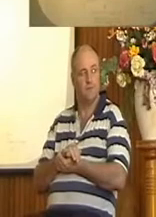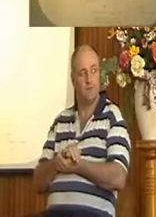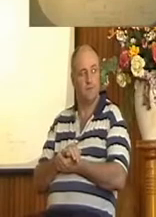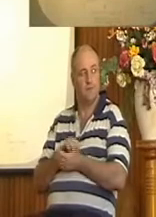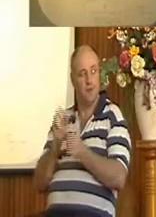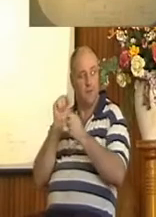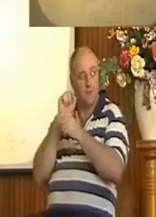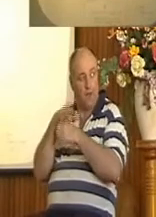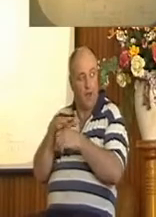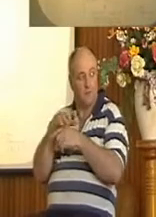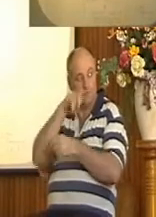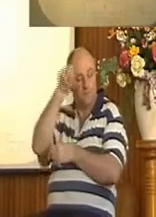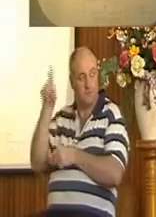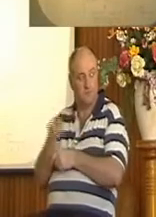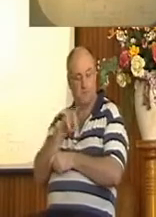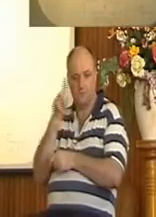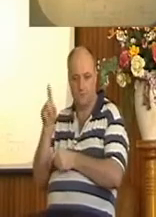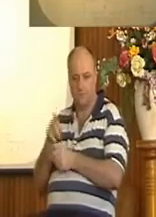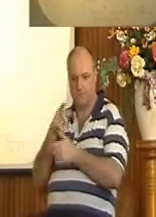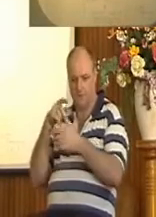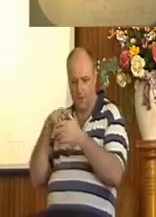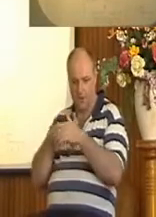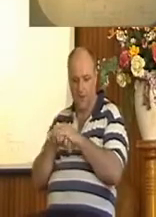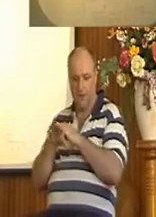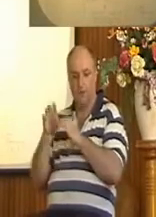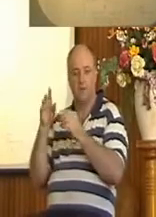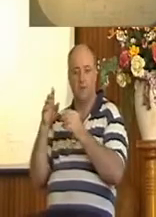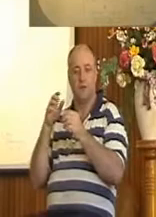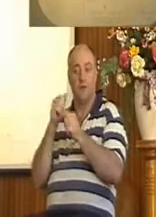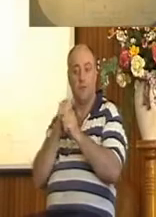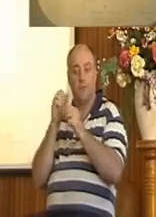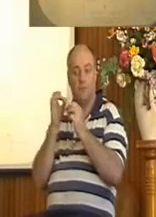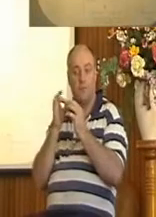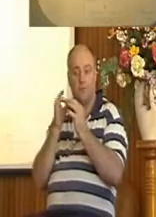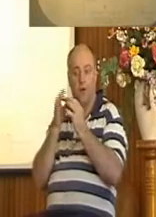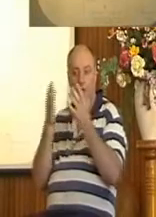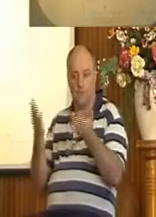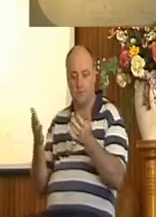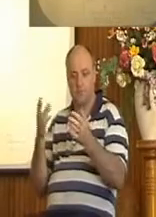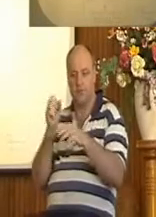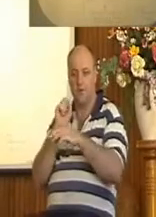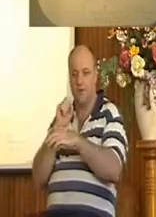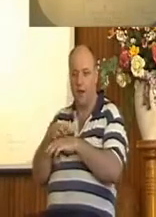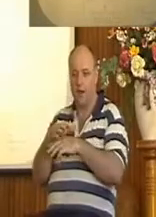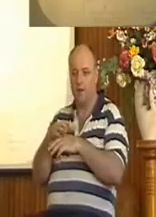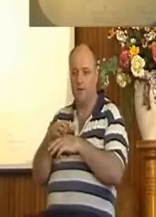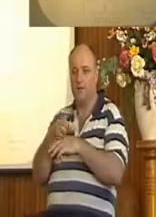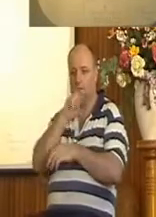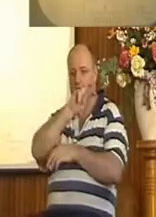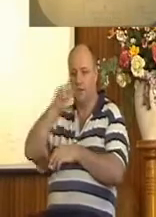The blood circulates. In terms of Scripture, blood equals